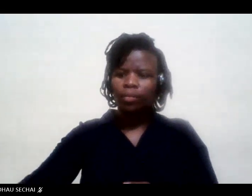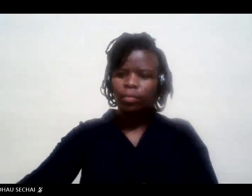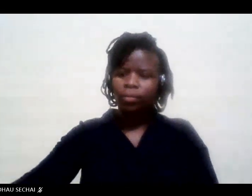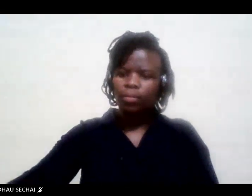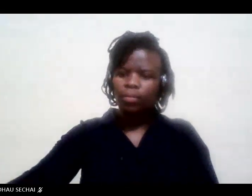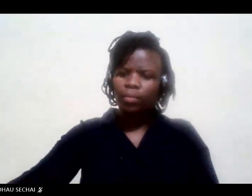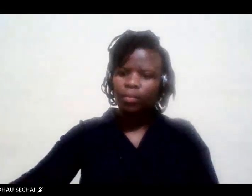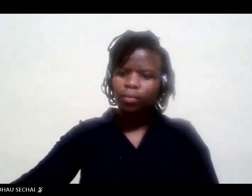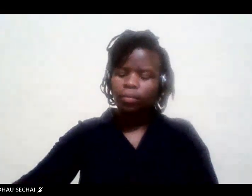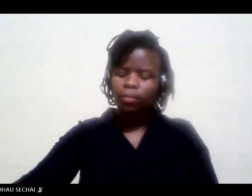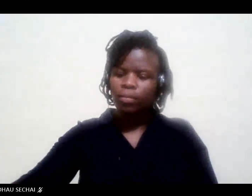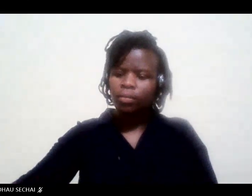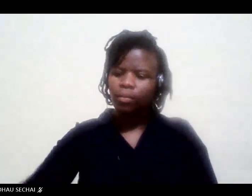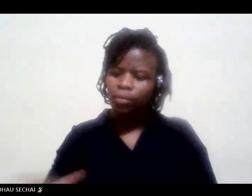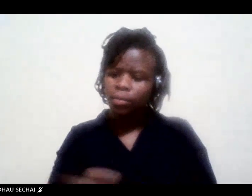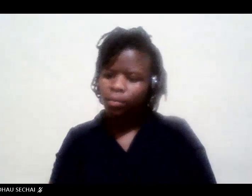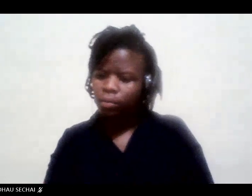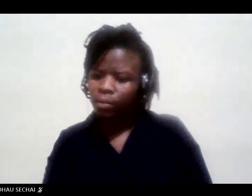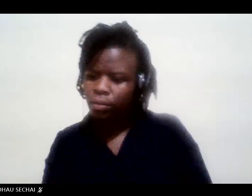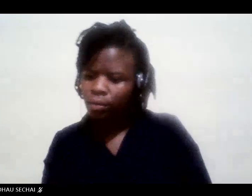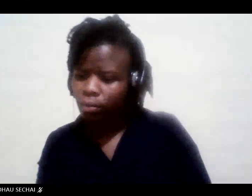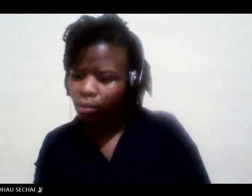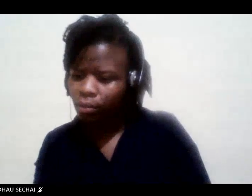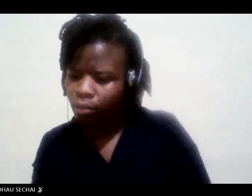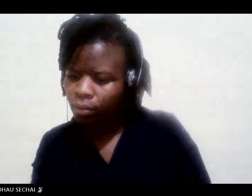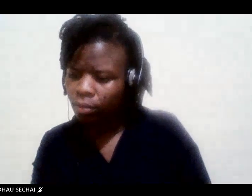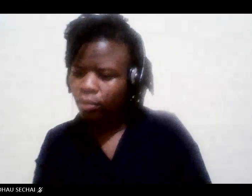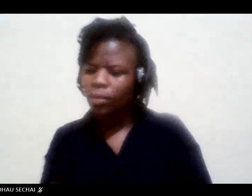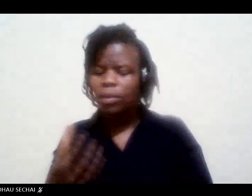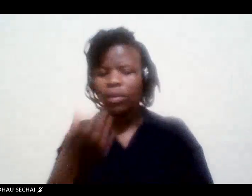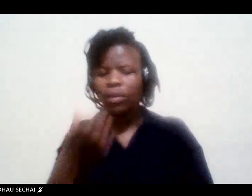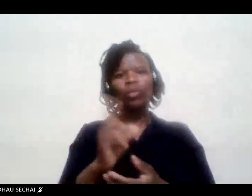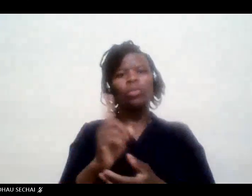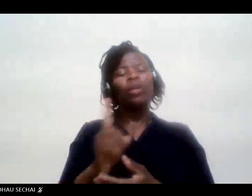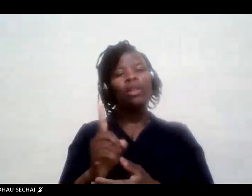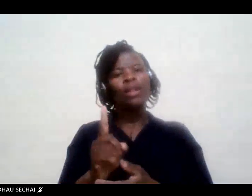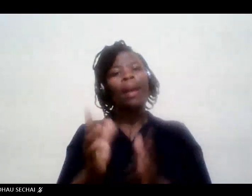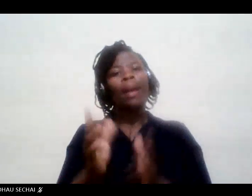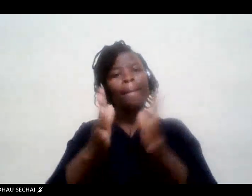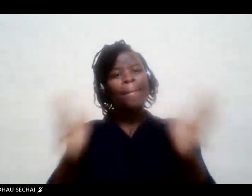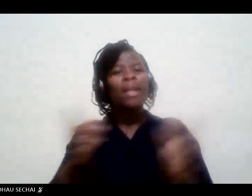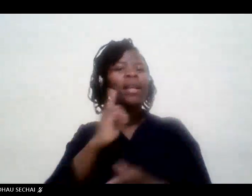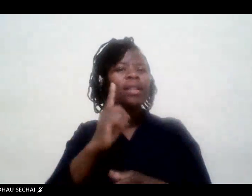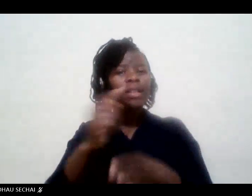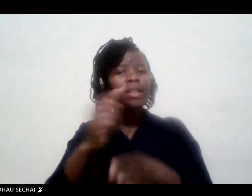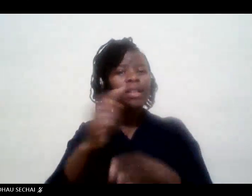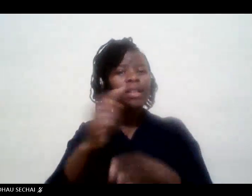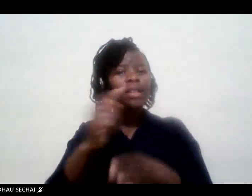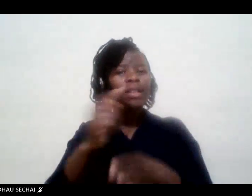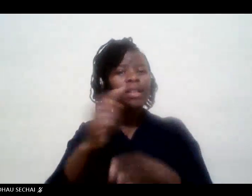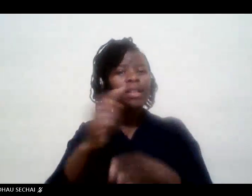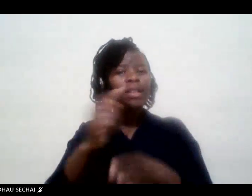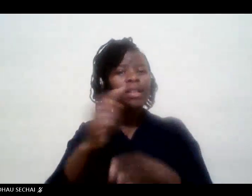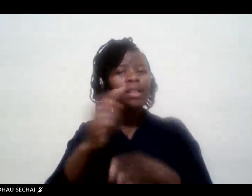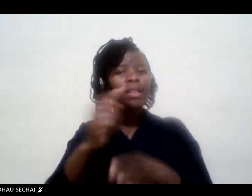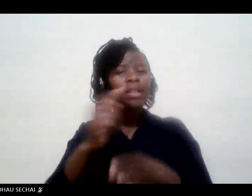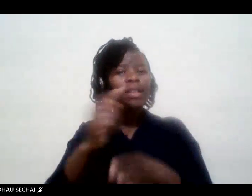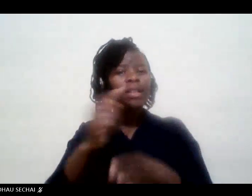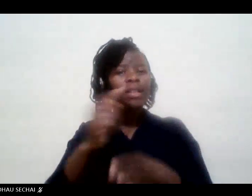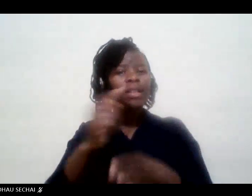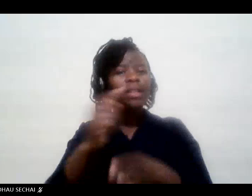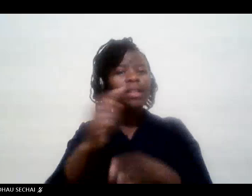on teacher training when it comes to disability. So he mentioned that there is a limited skill that